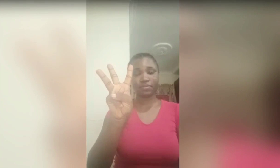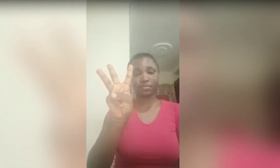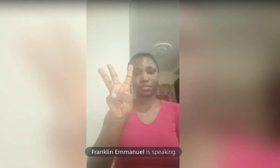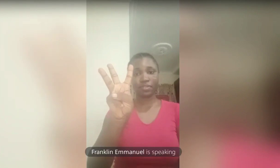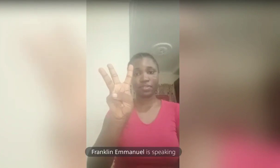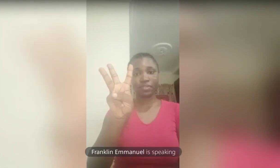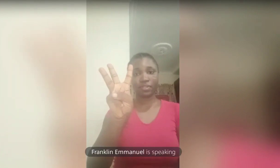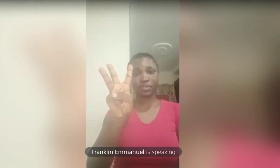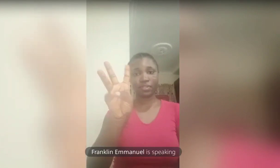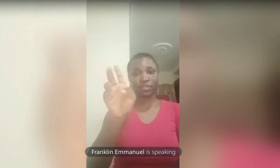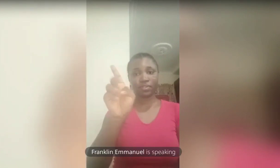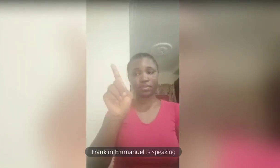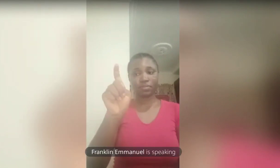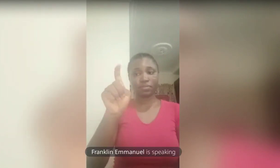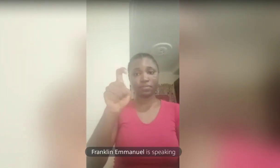Nice. Y.